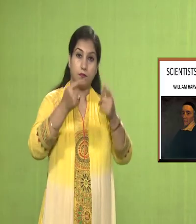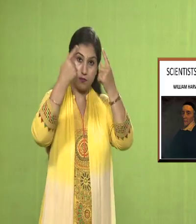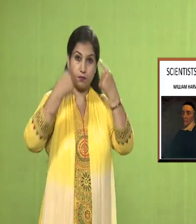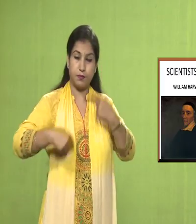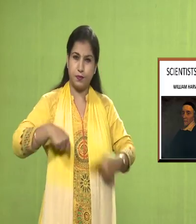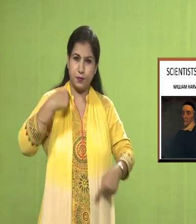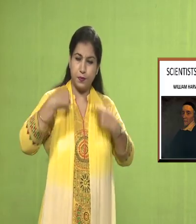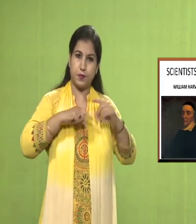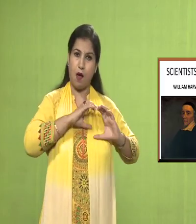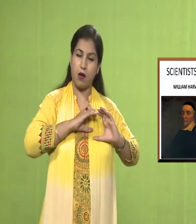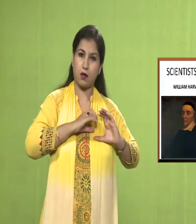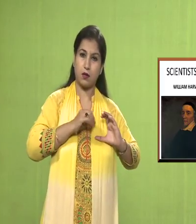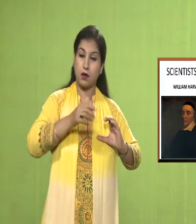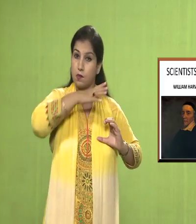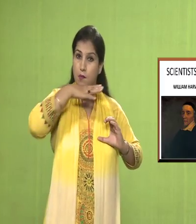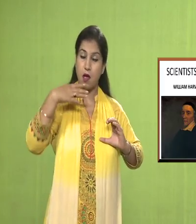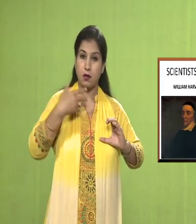through veins.